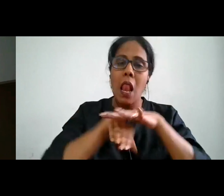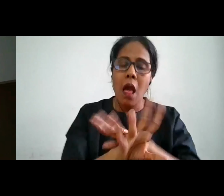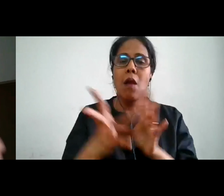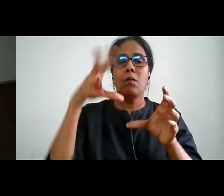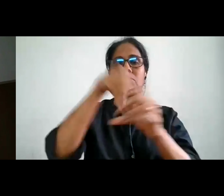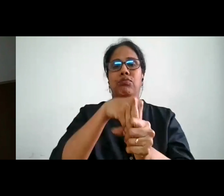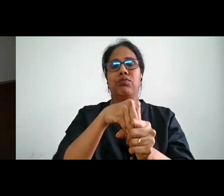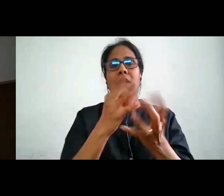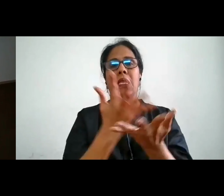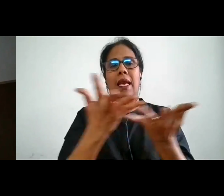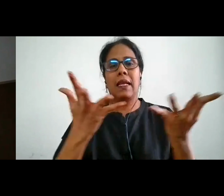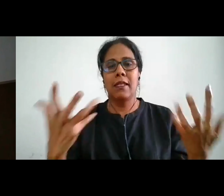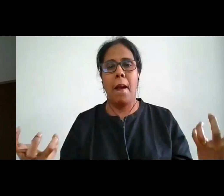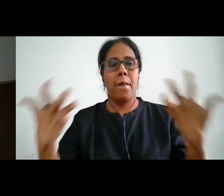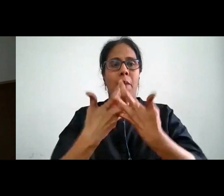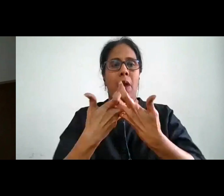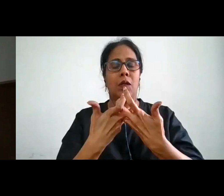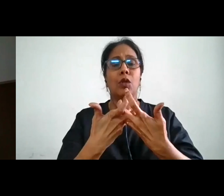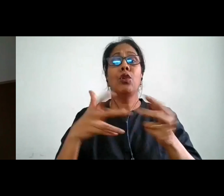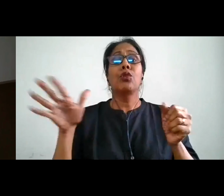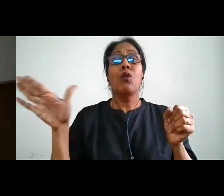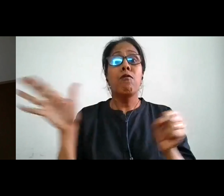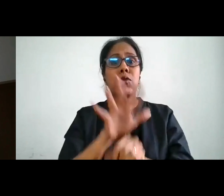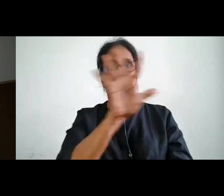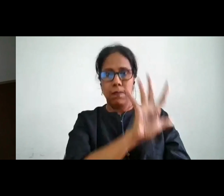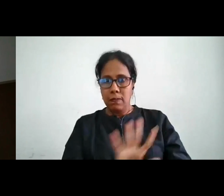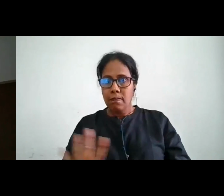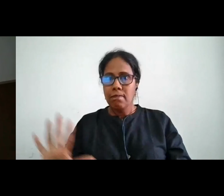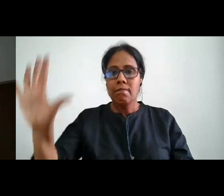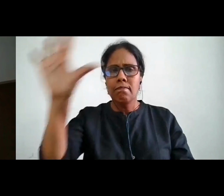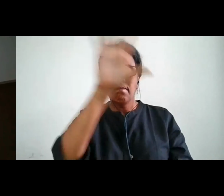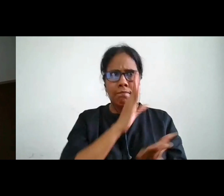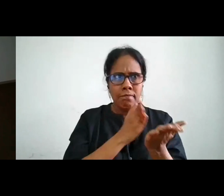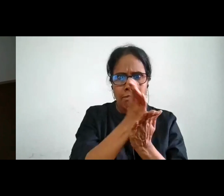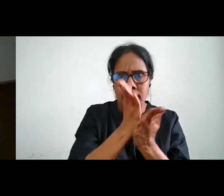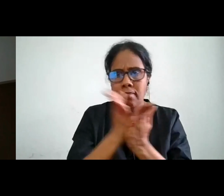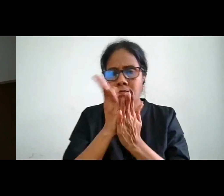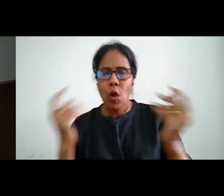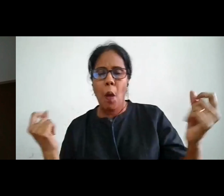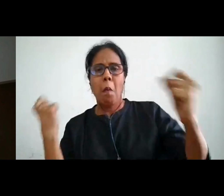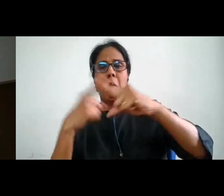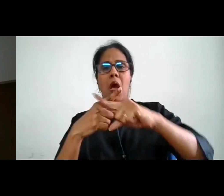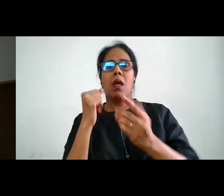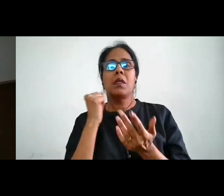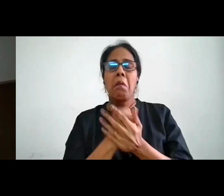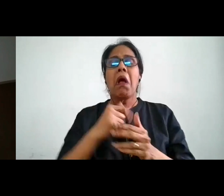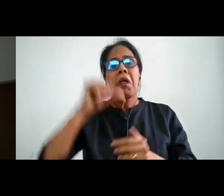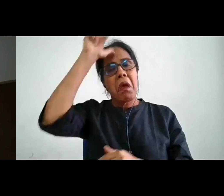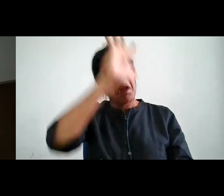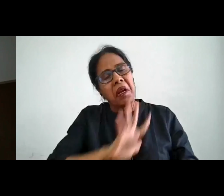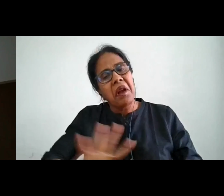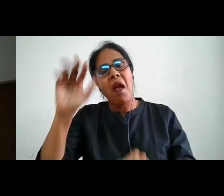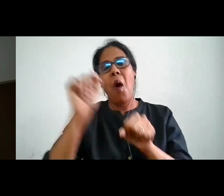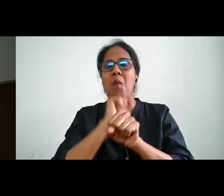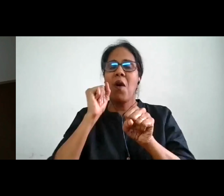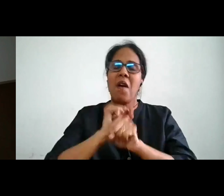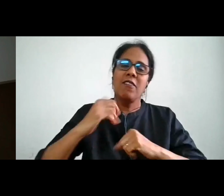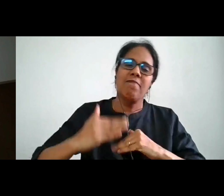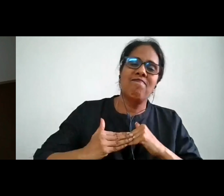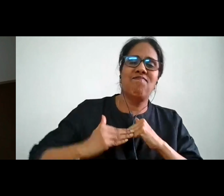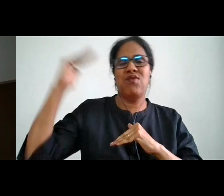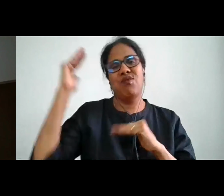that. We need to have a holistic approach towards that. And in India, we need to go a long way on Wi-Fi. 4G and 5G are